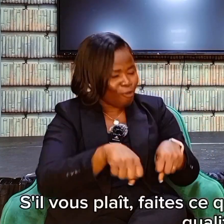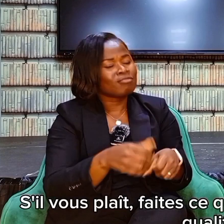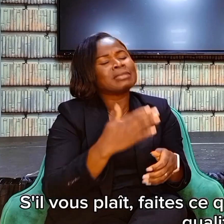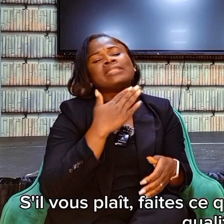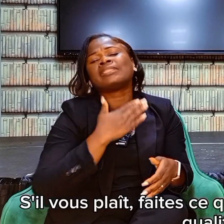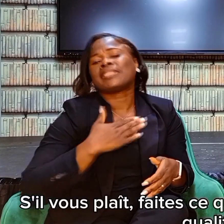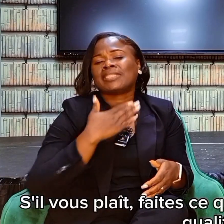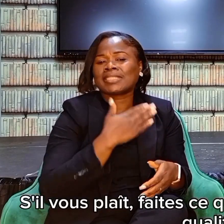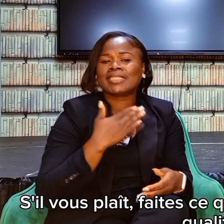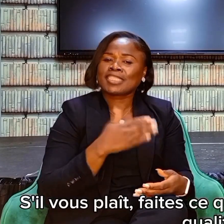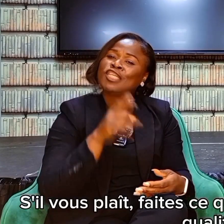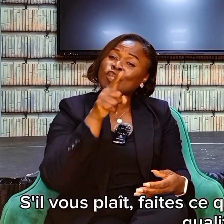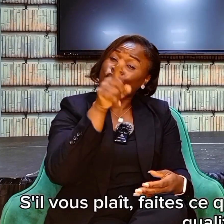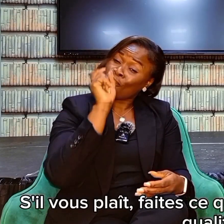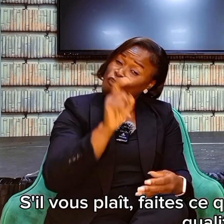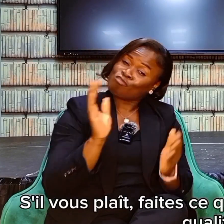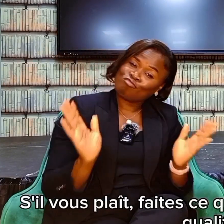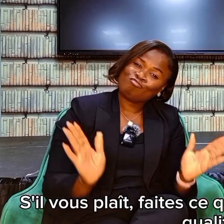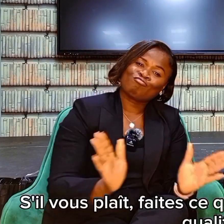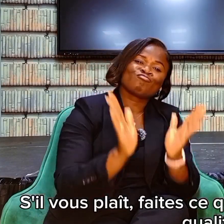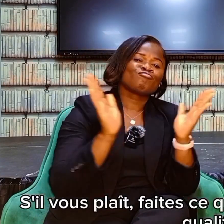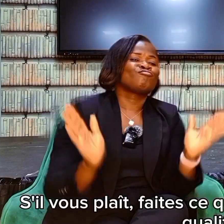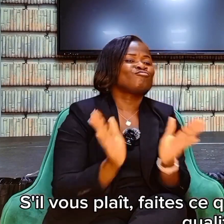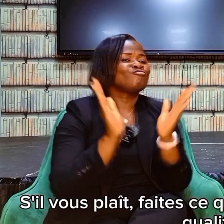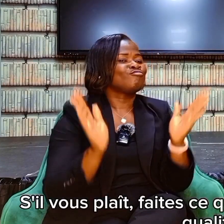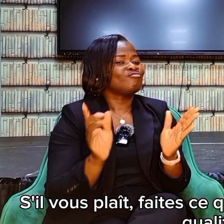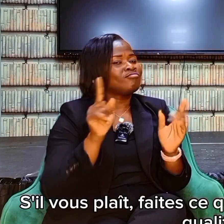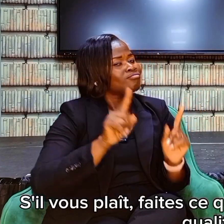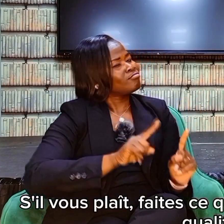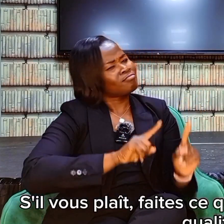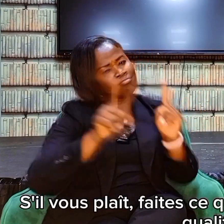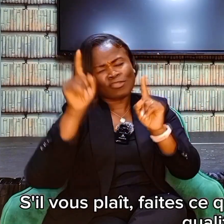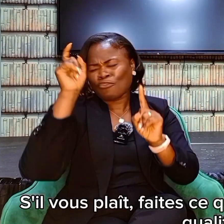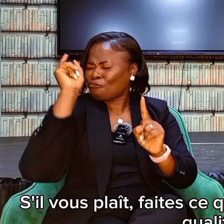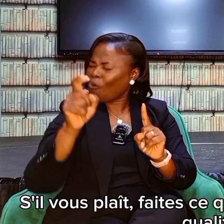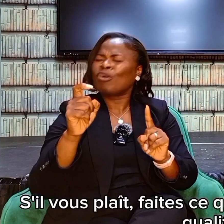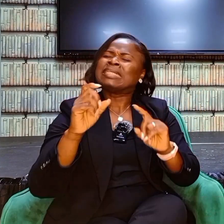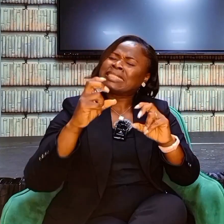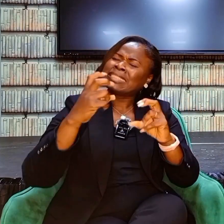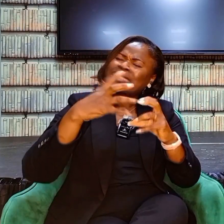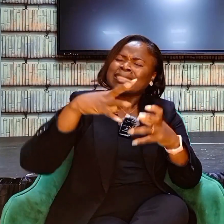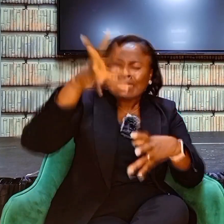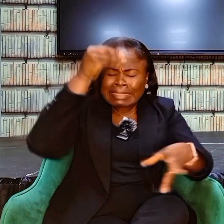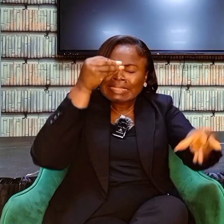Please just do what is right. Go get the qualification.